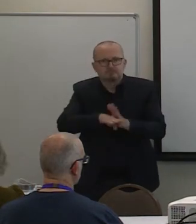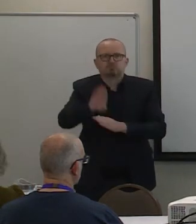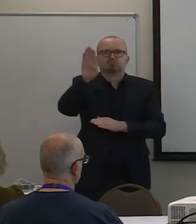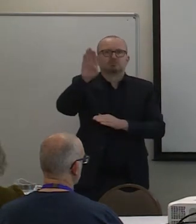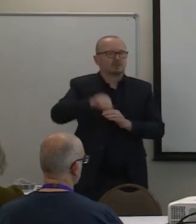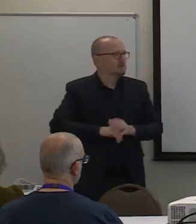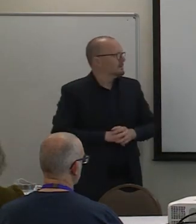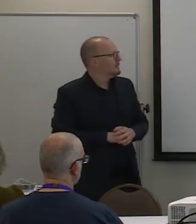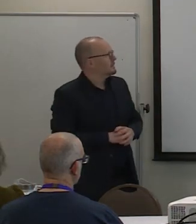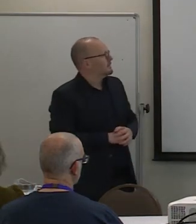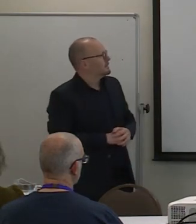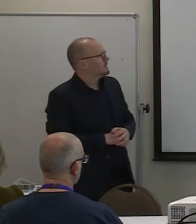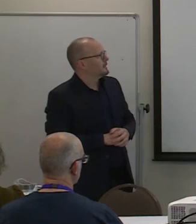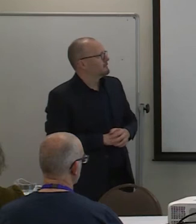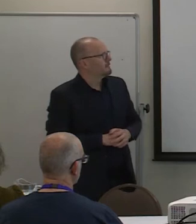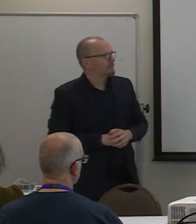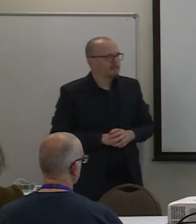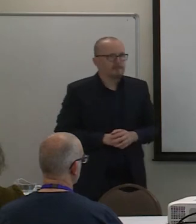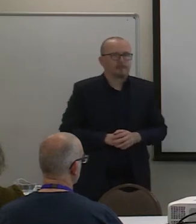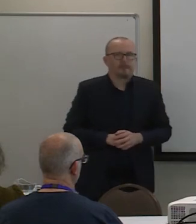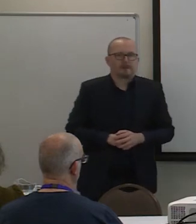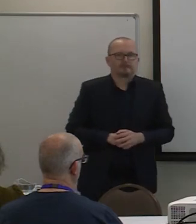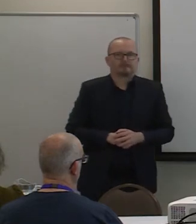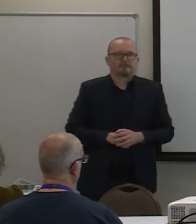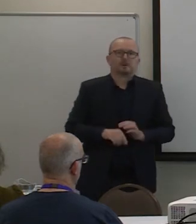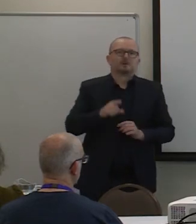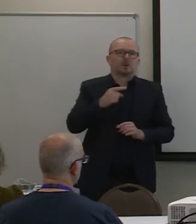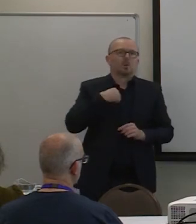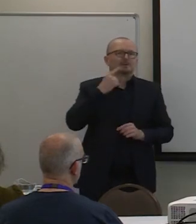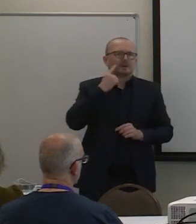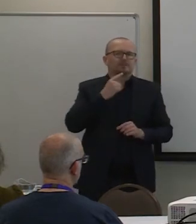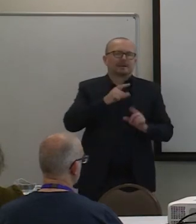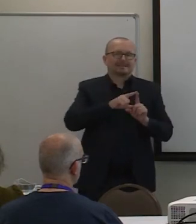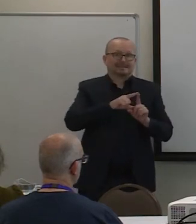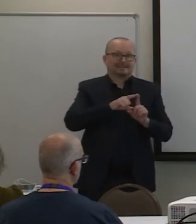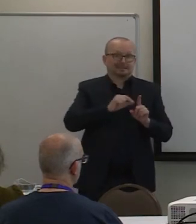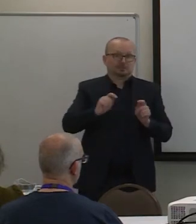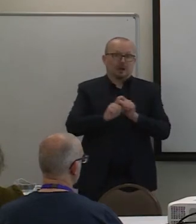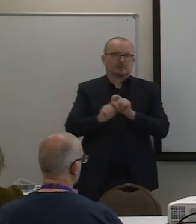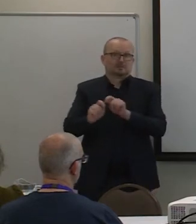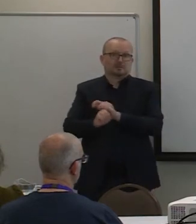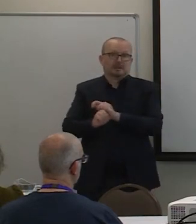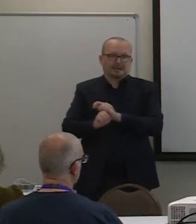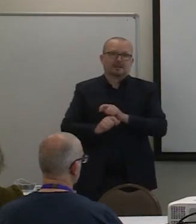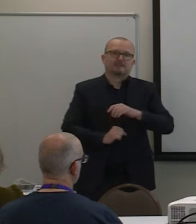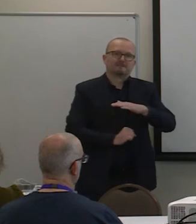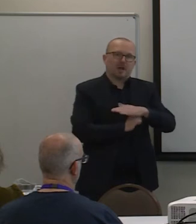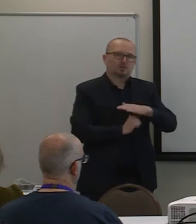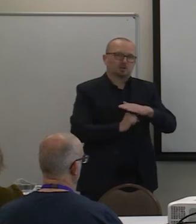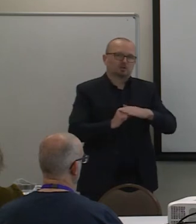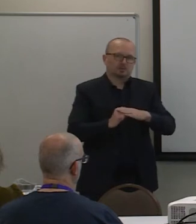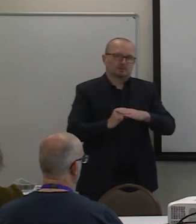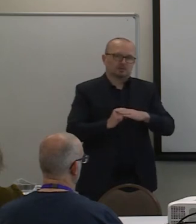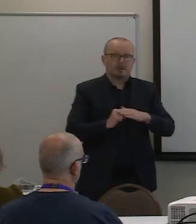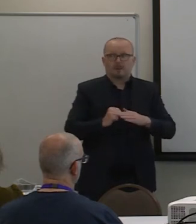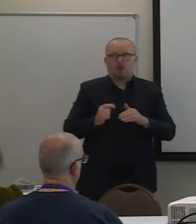And I want to introduce the idea that digitization is a foundational element. To give Auckland Museum a lot of credit here, it's been really, really good at